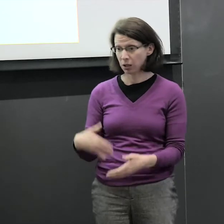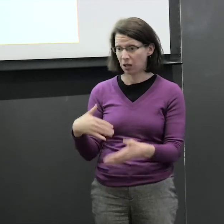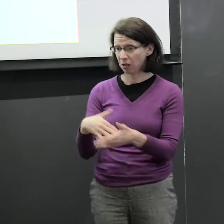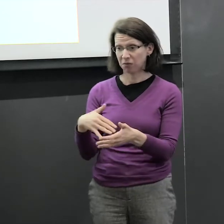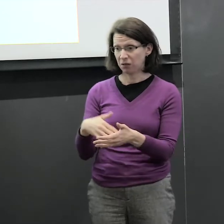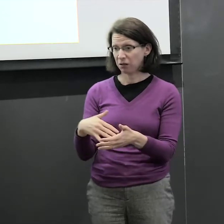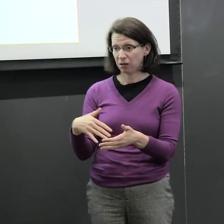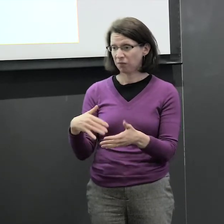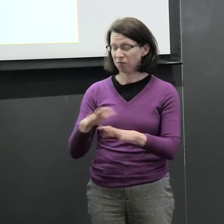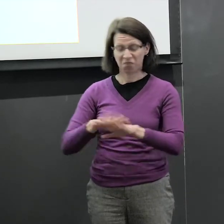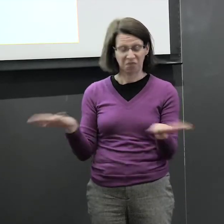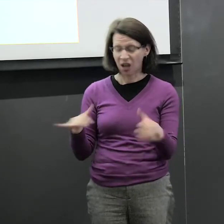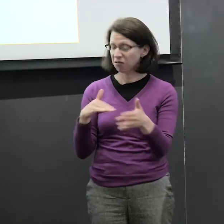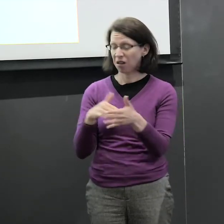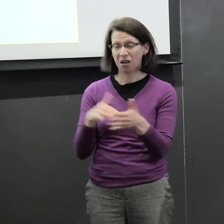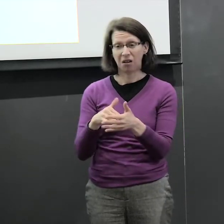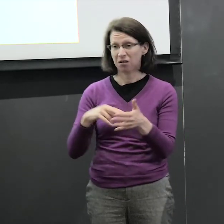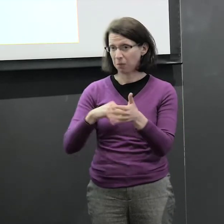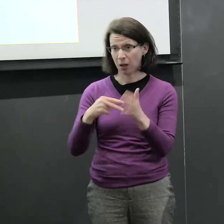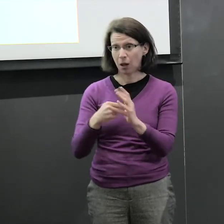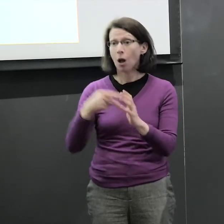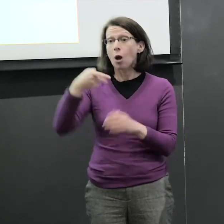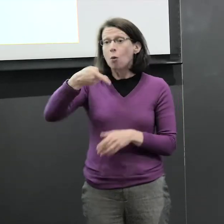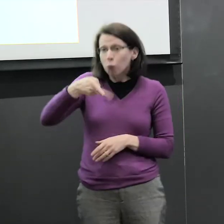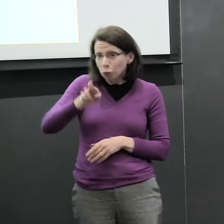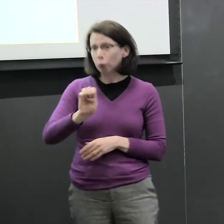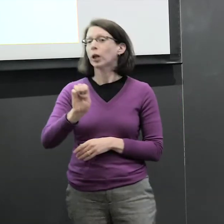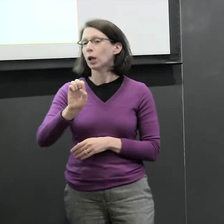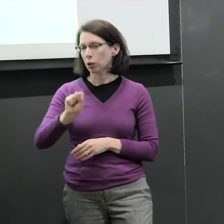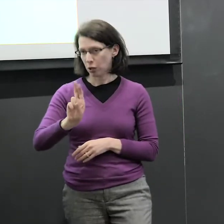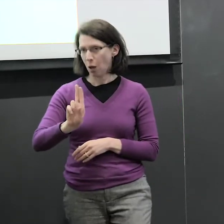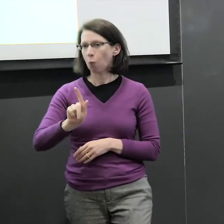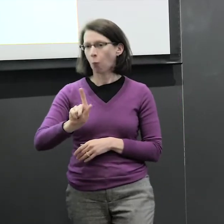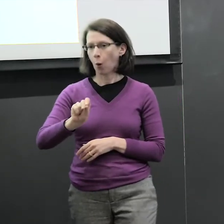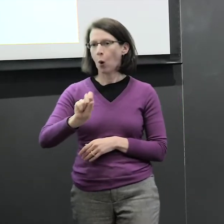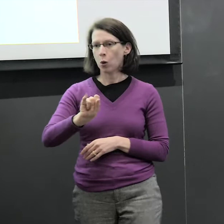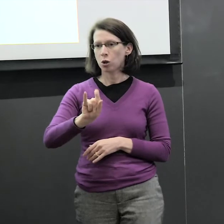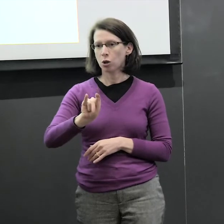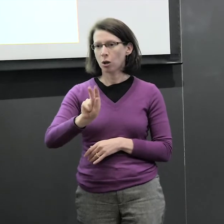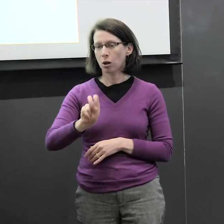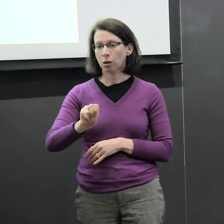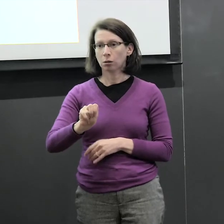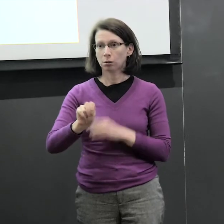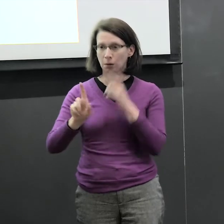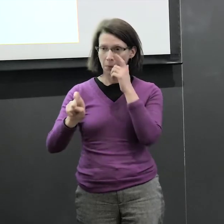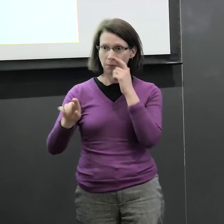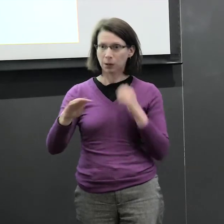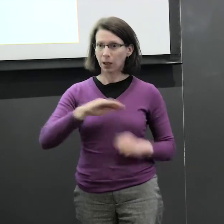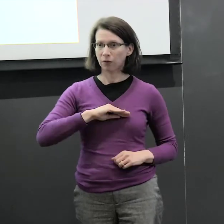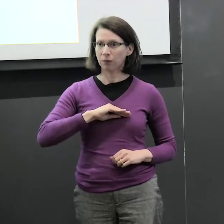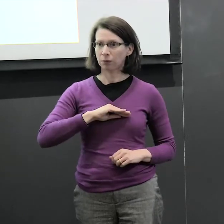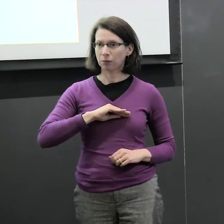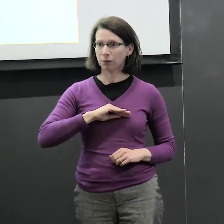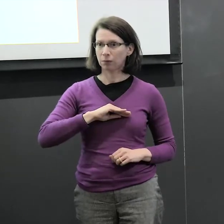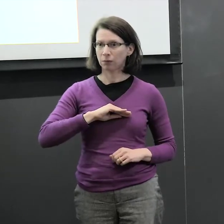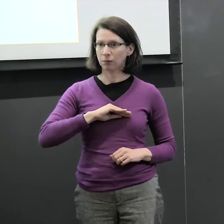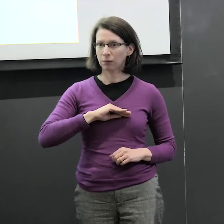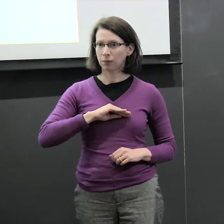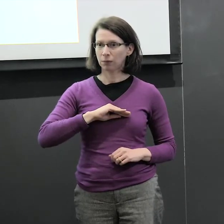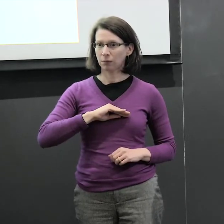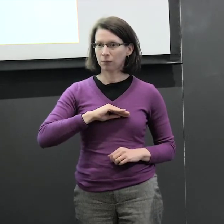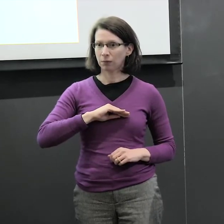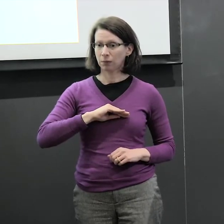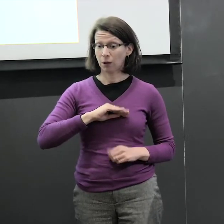Presupposition is a condition that must be satisfied for an expression